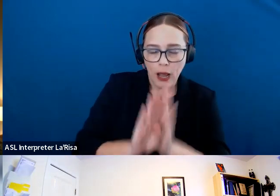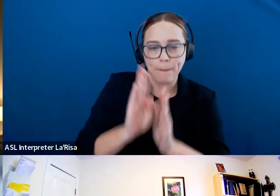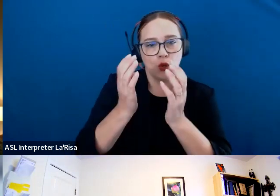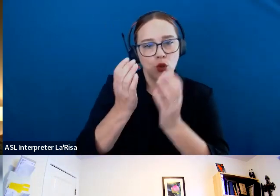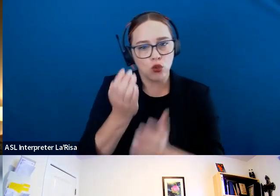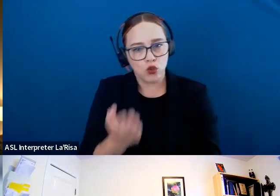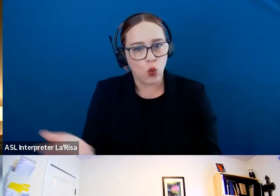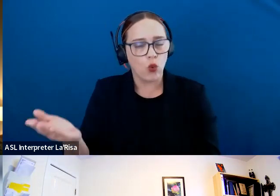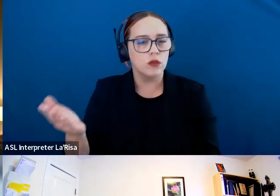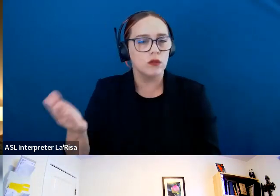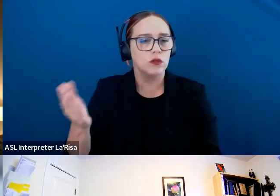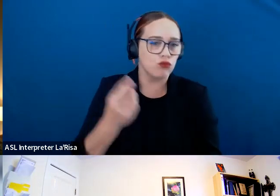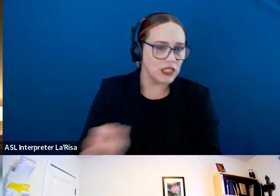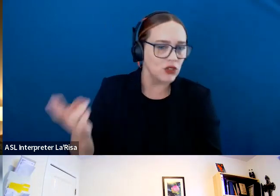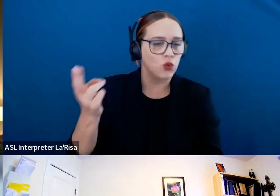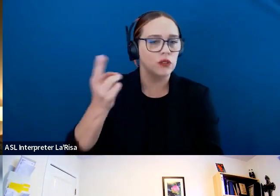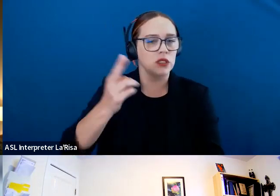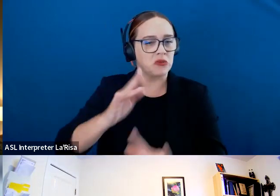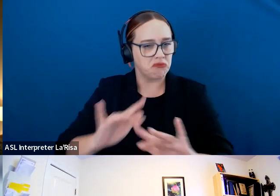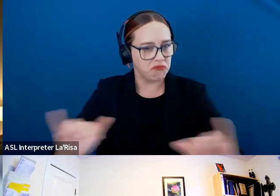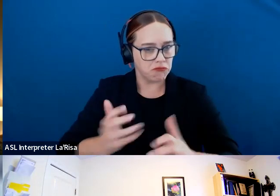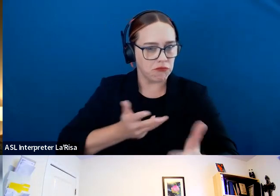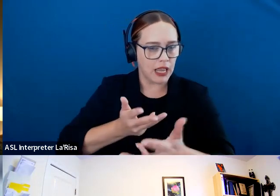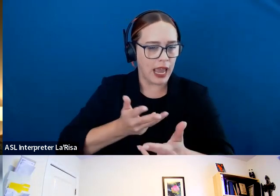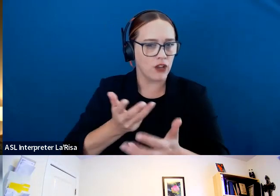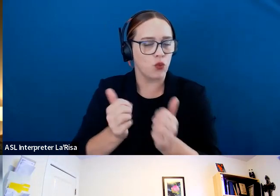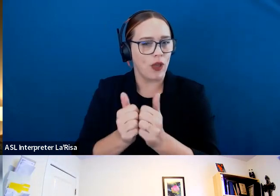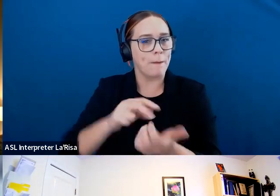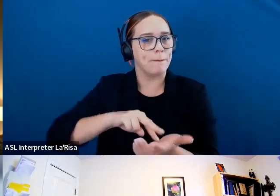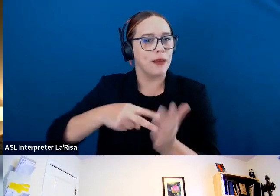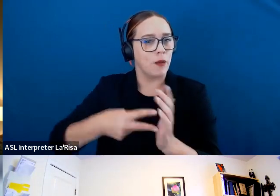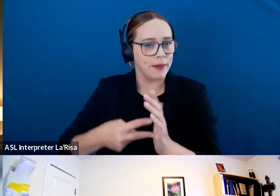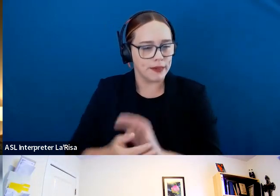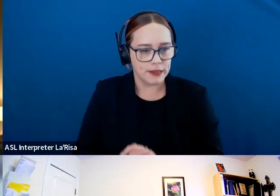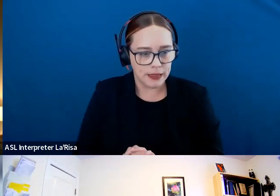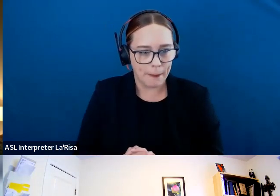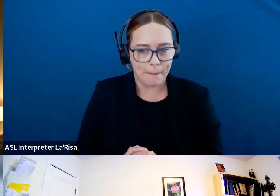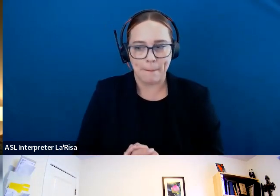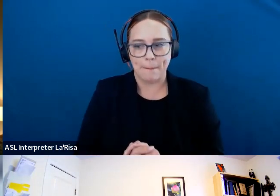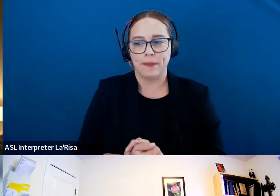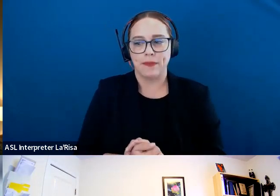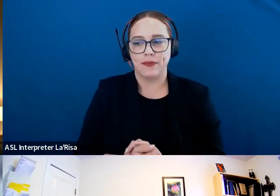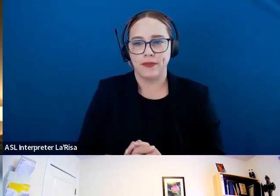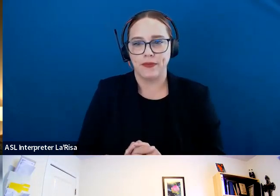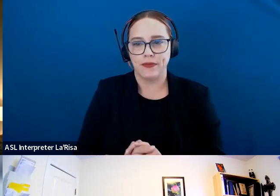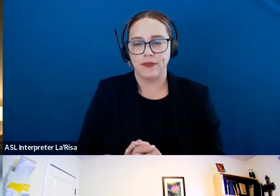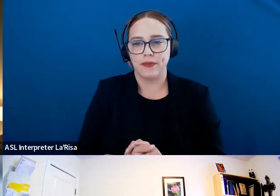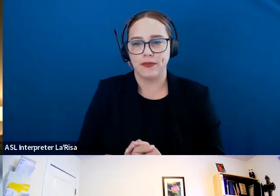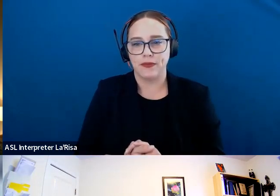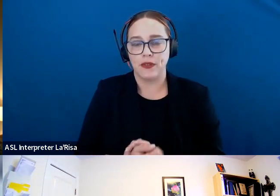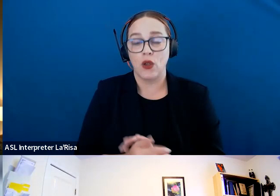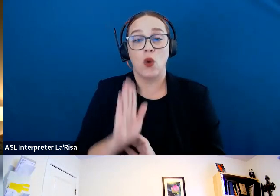engage with employers in a meaningful way. Now, this looks different for everyone, right? This looks really different for SILs, and this can look really different for like state councils on